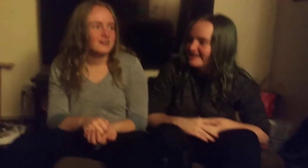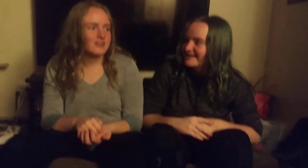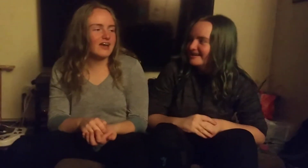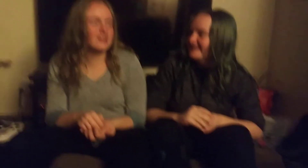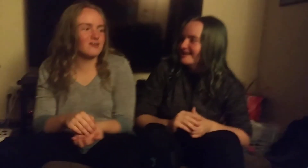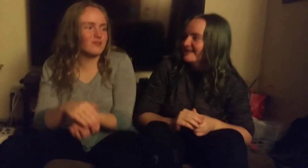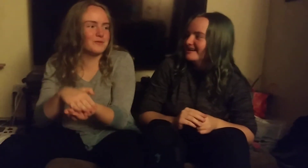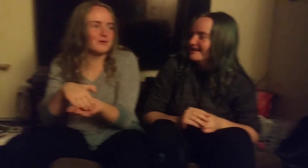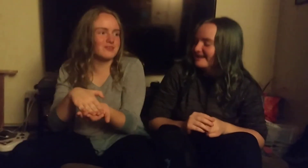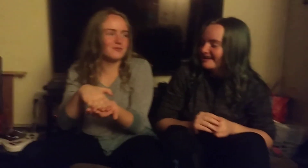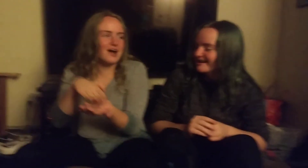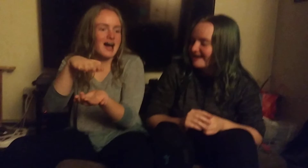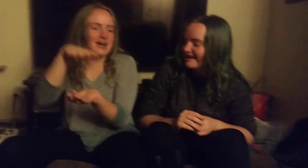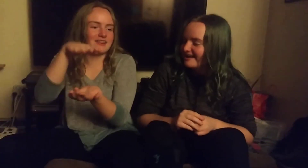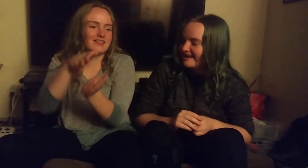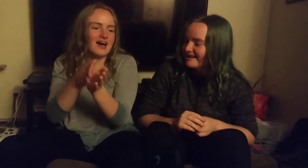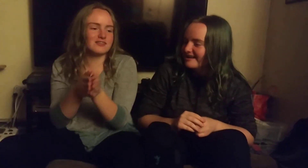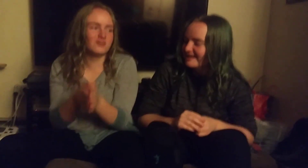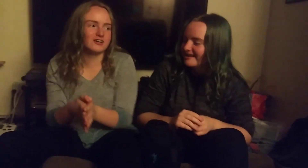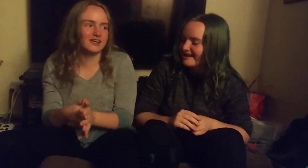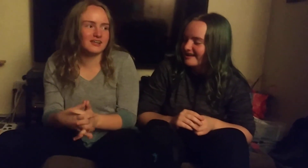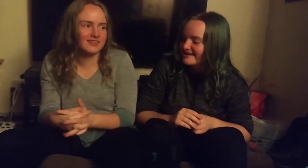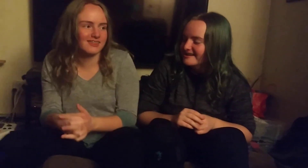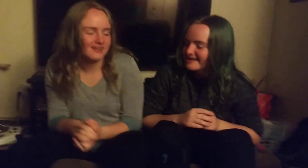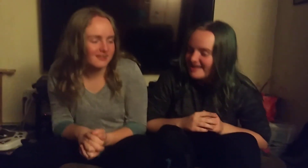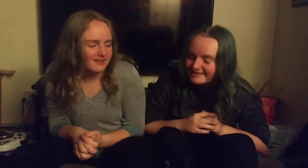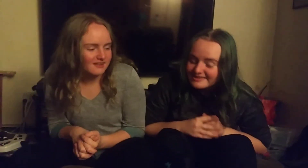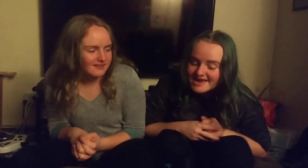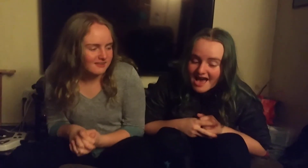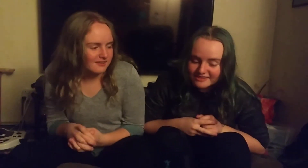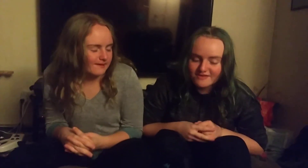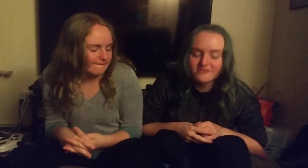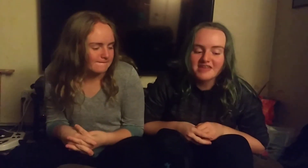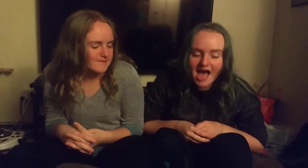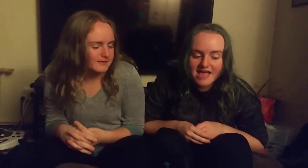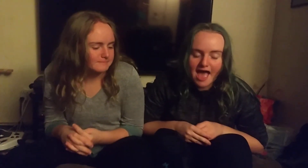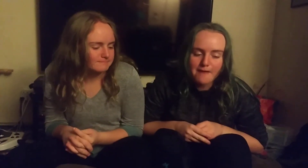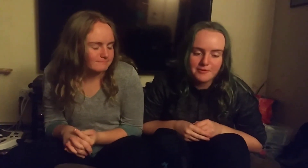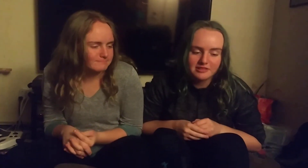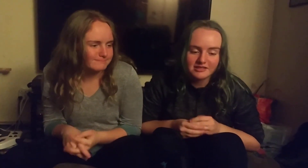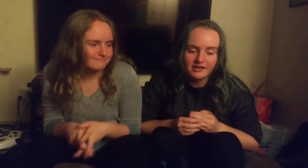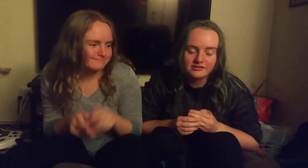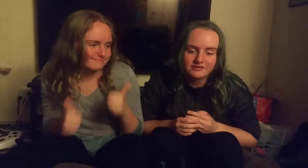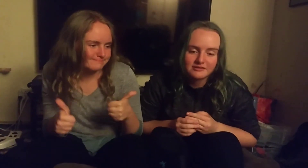Cakes are supposed to rise, not cookies. Yeah, so that happened, and